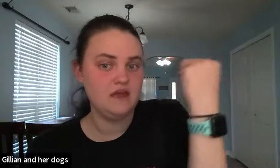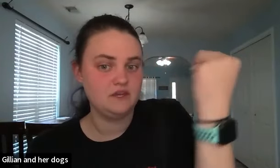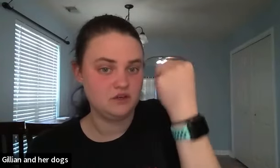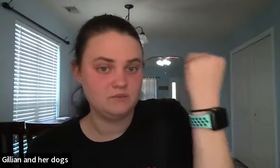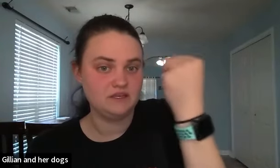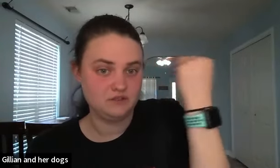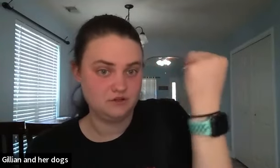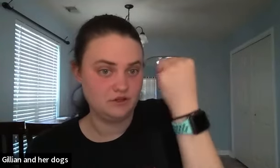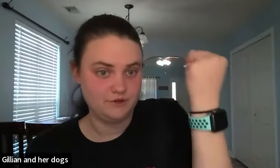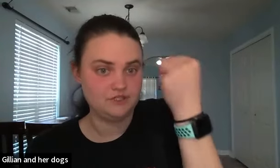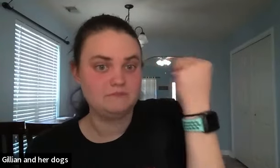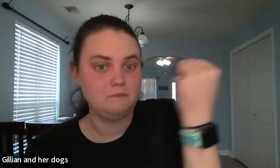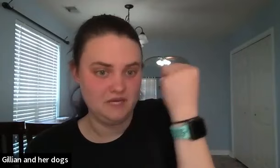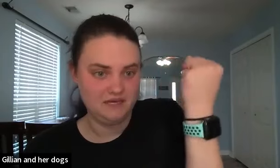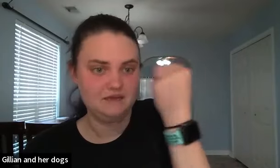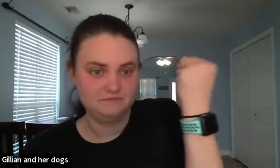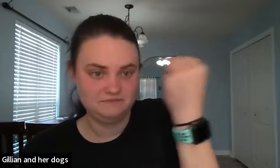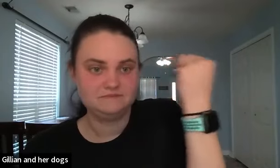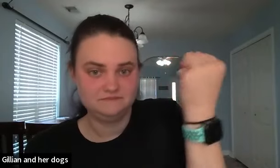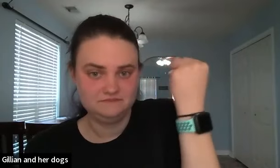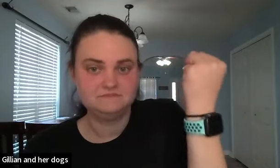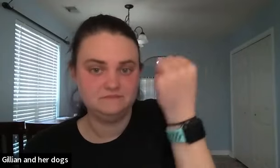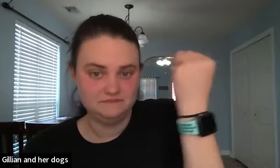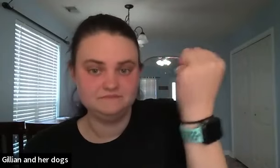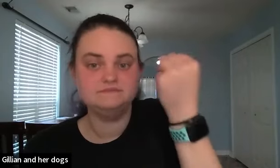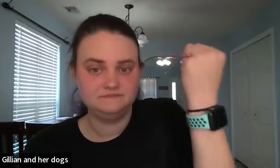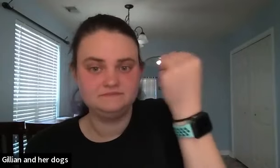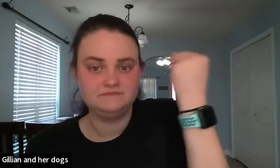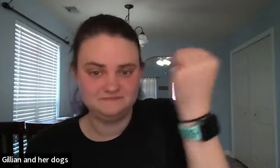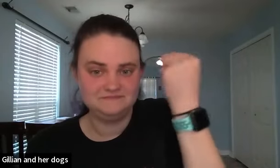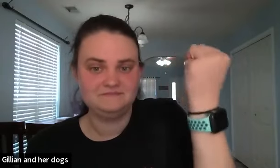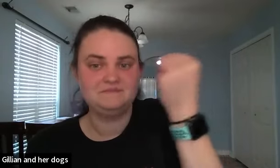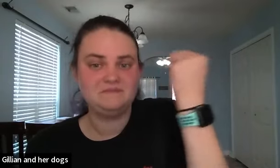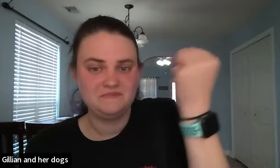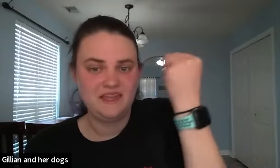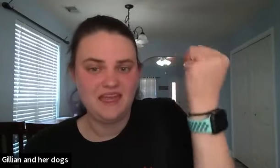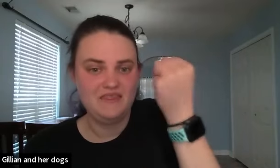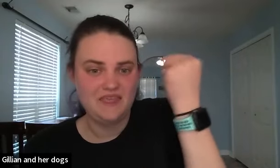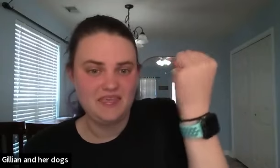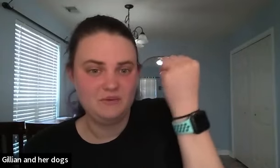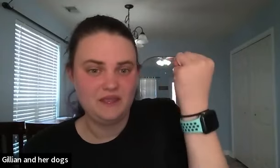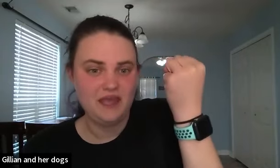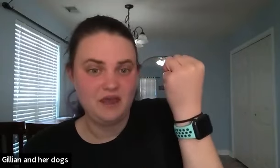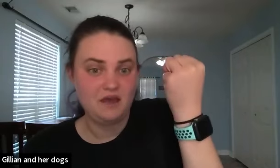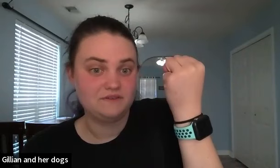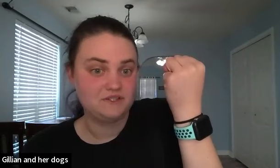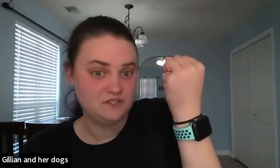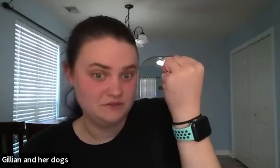then you're going to make a circular motion Monday. Mm-hmm. And then we have